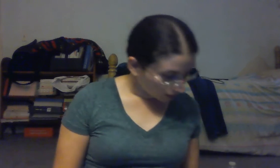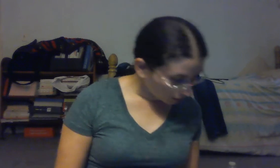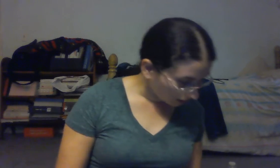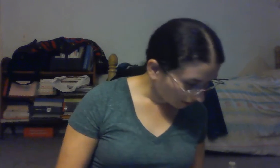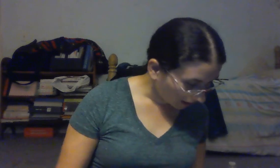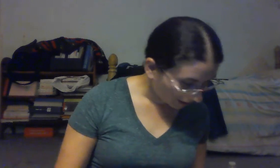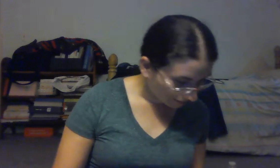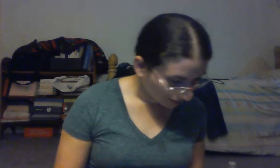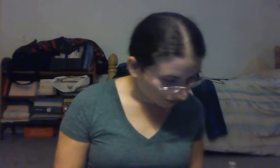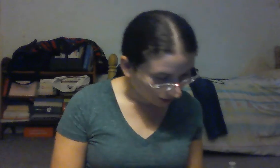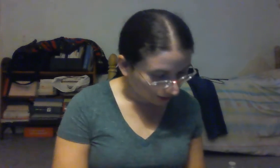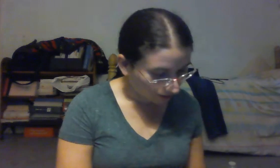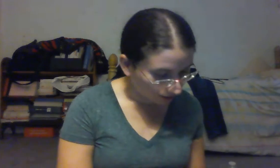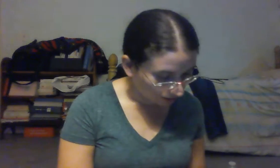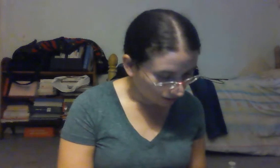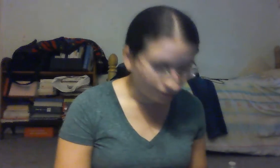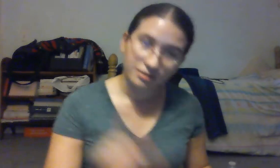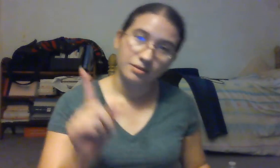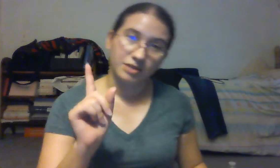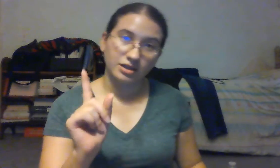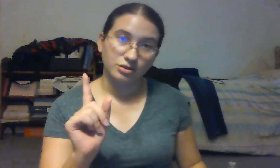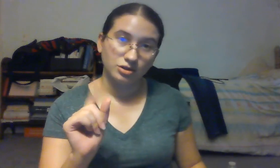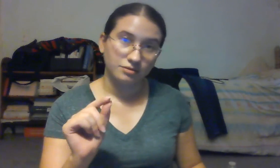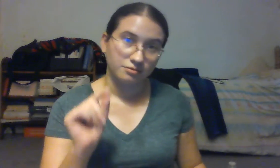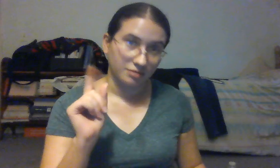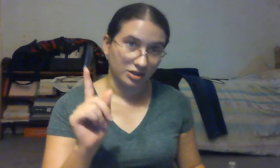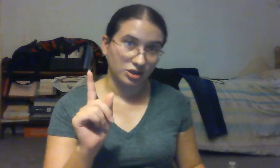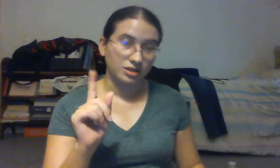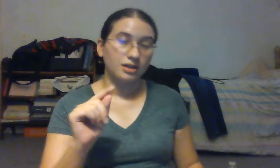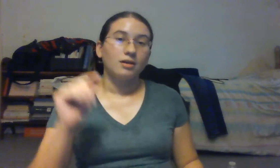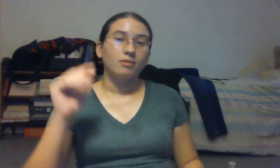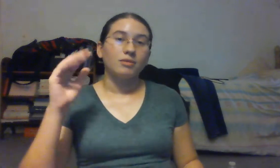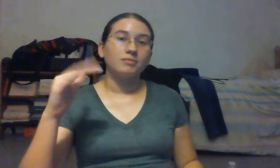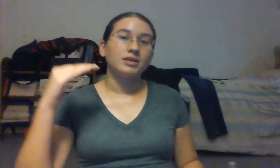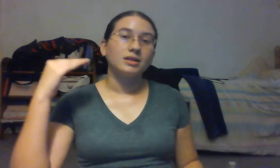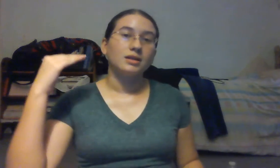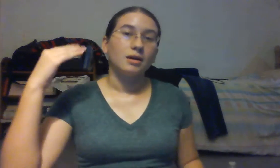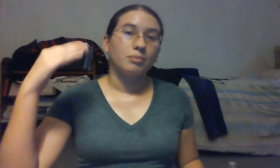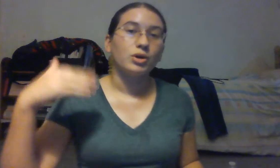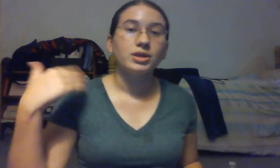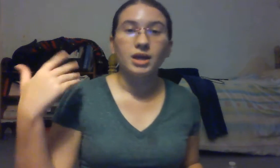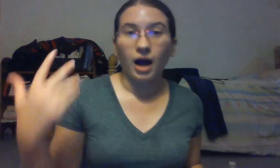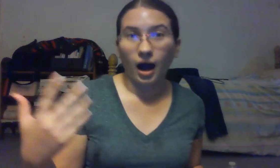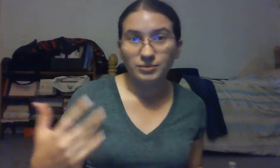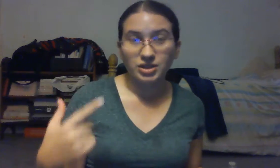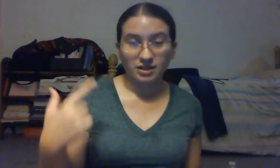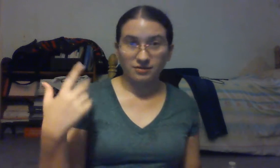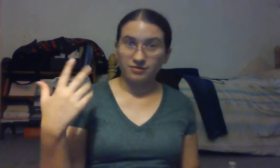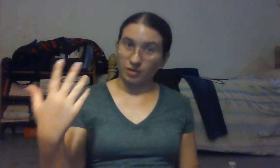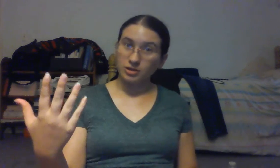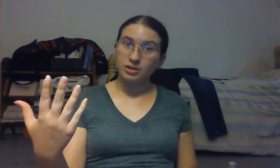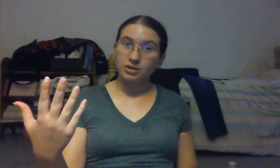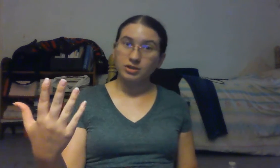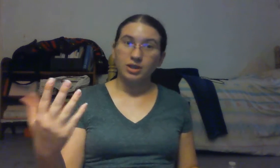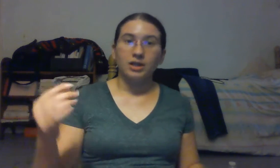So now we have this, and the thing is, something else you should mention, when we put the object first,